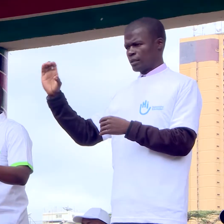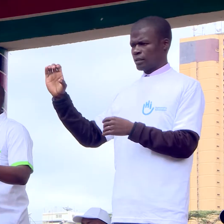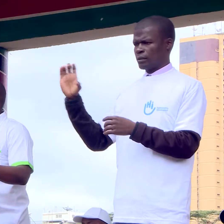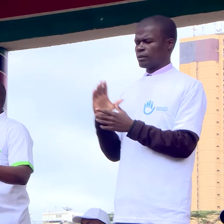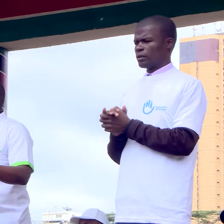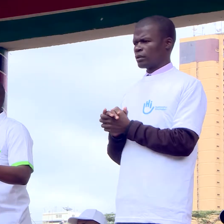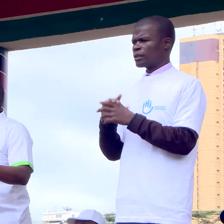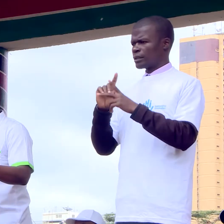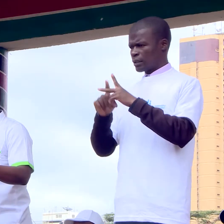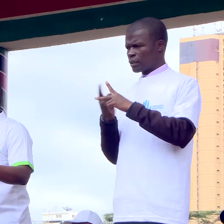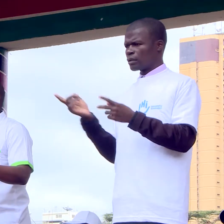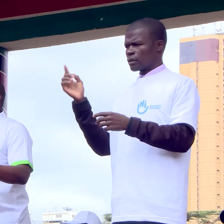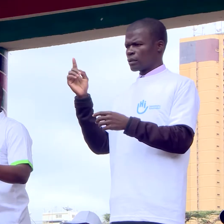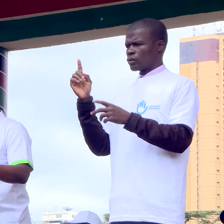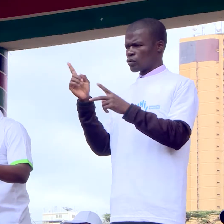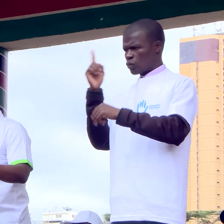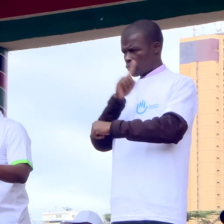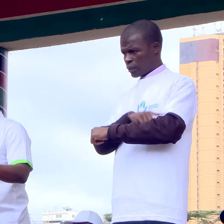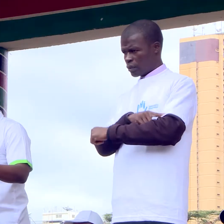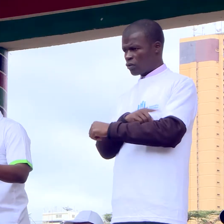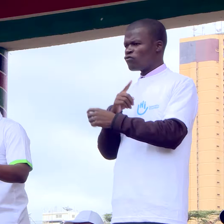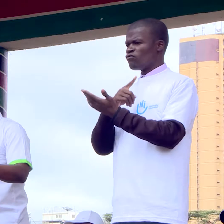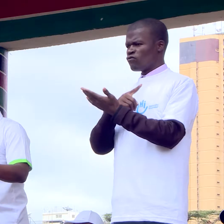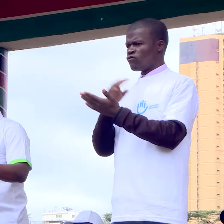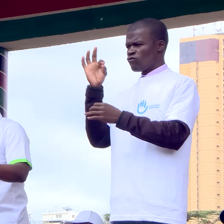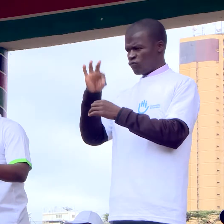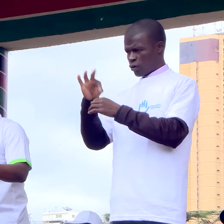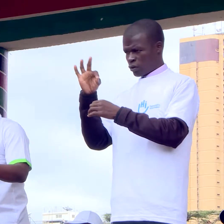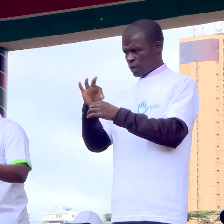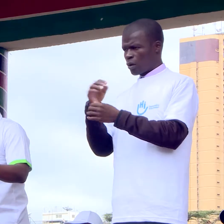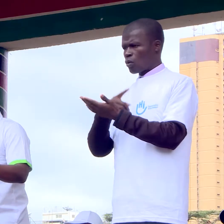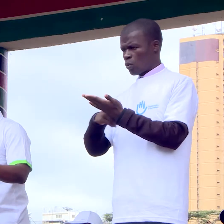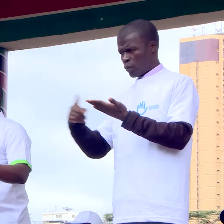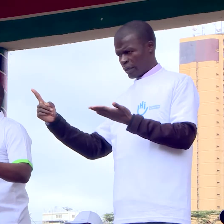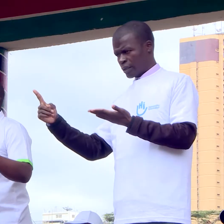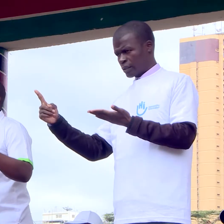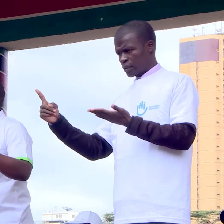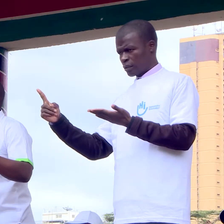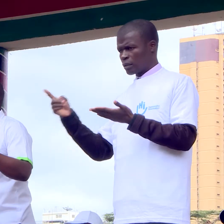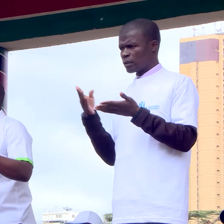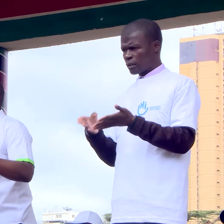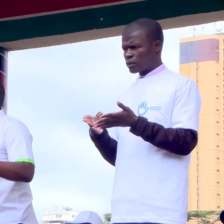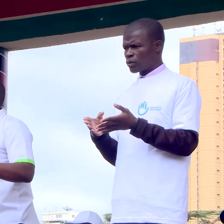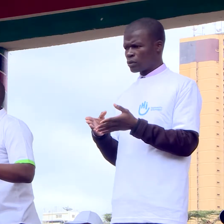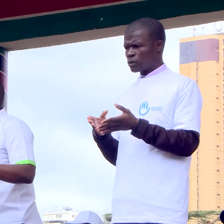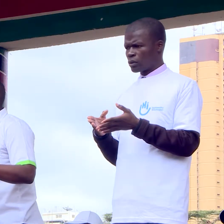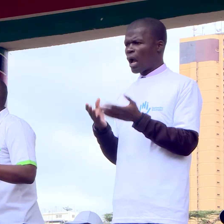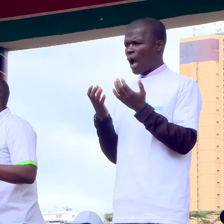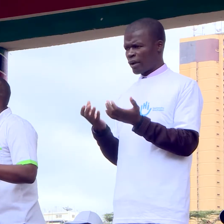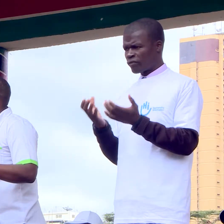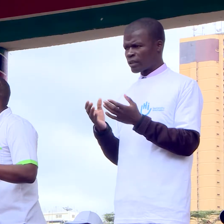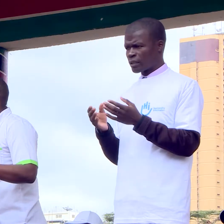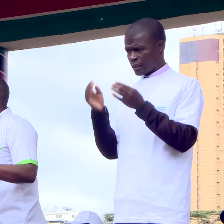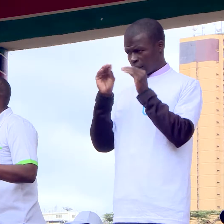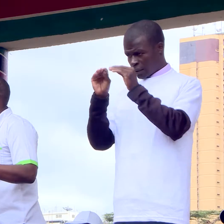today, the Voter Week, or Voter Sensitization Week. This is to sensitize the